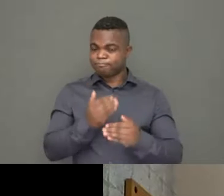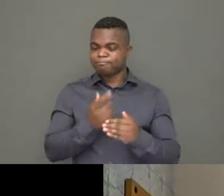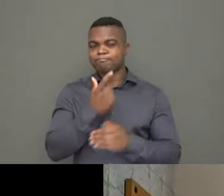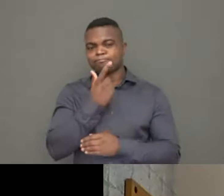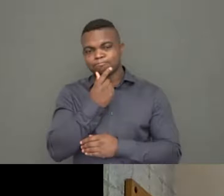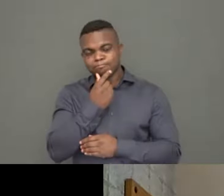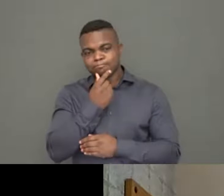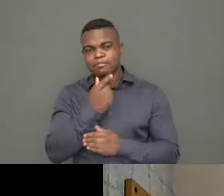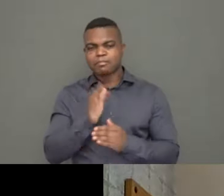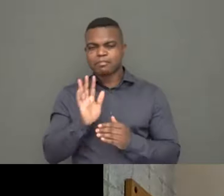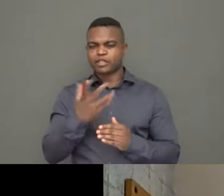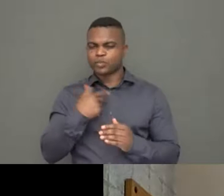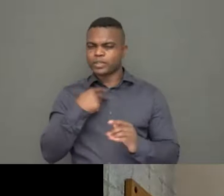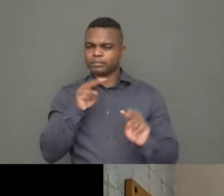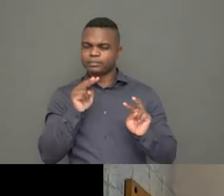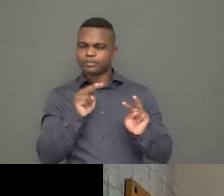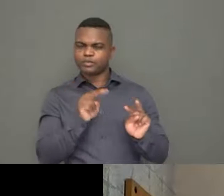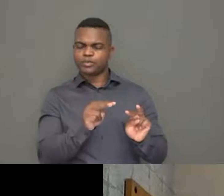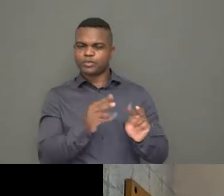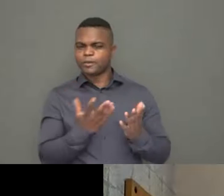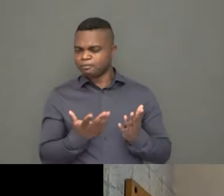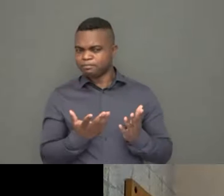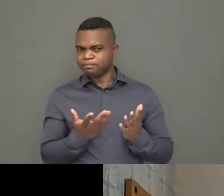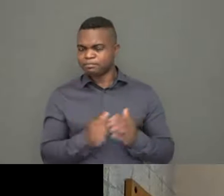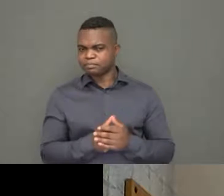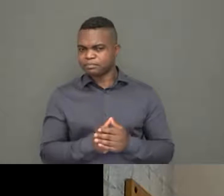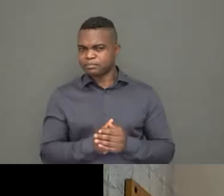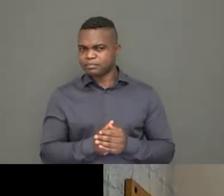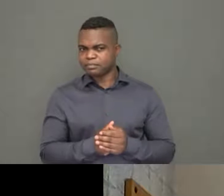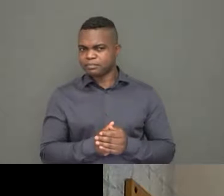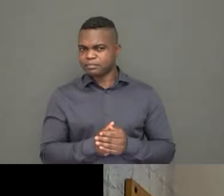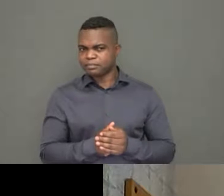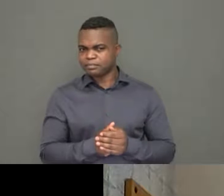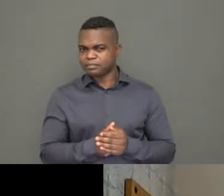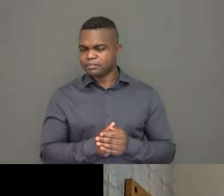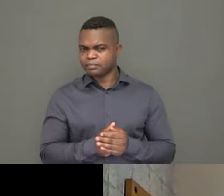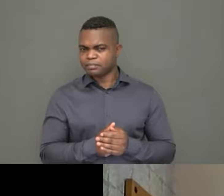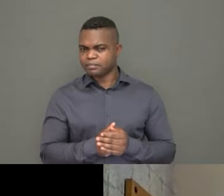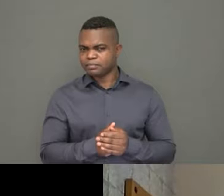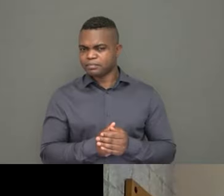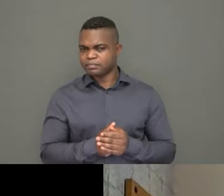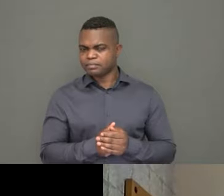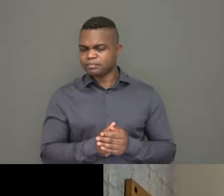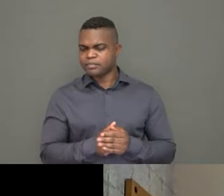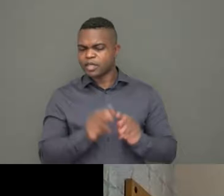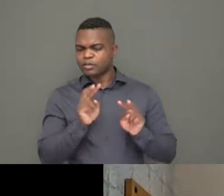more of building capacity and engaging people, and